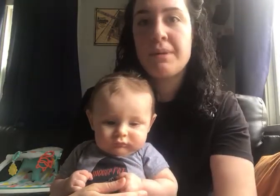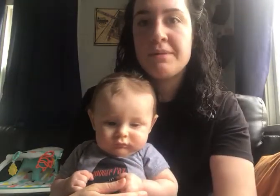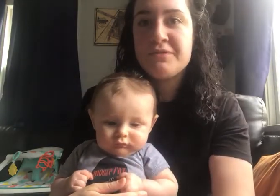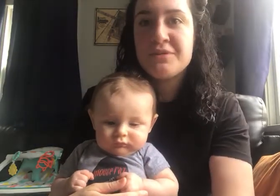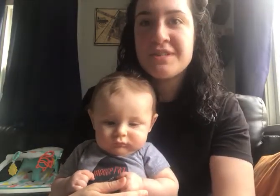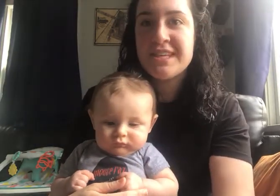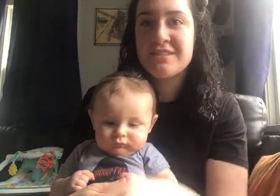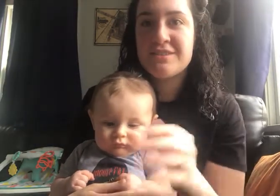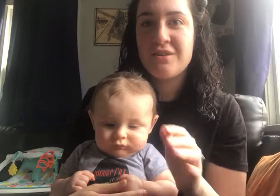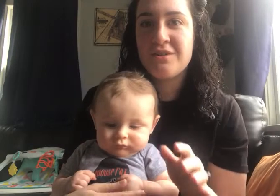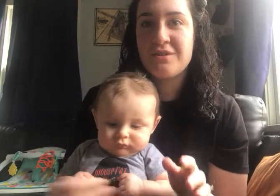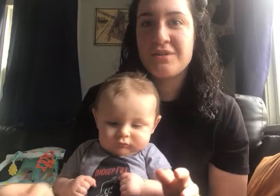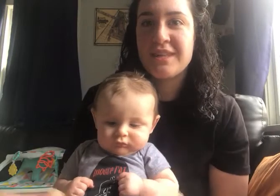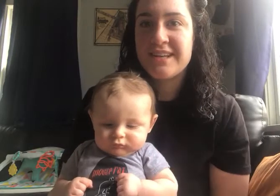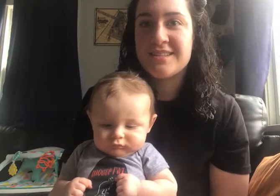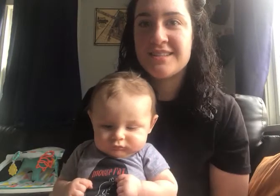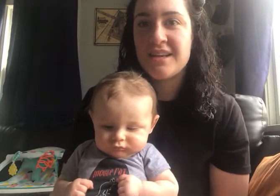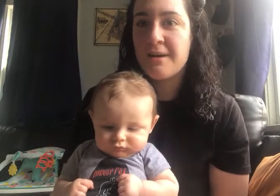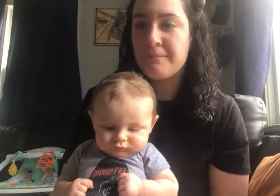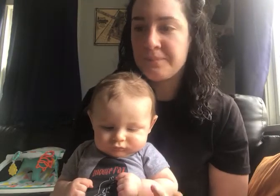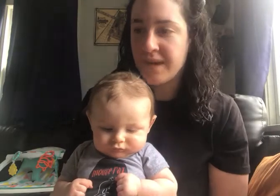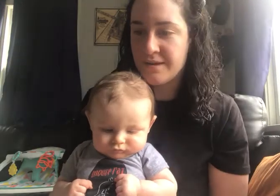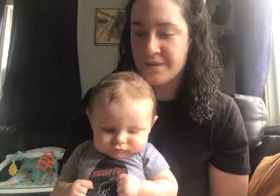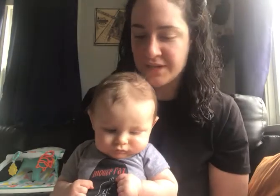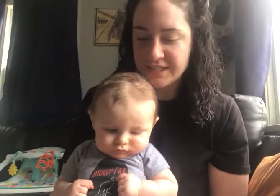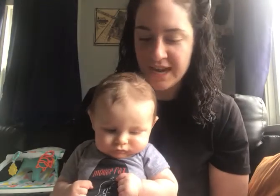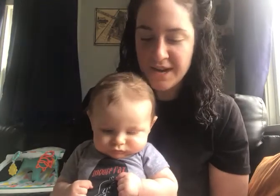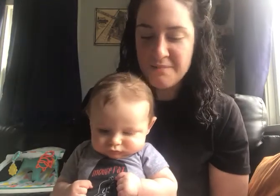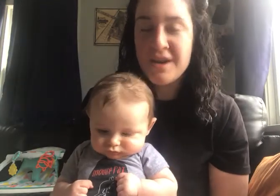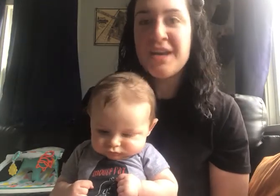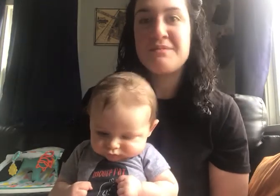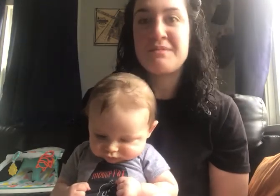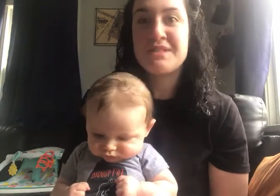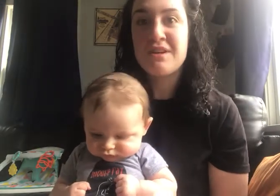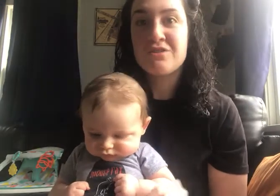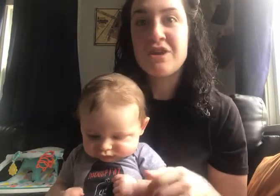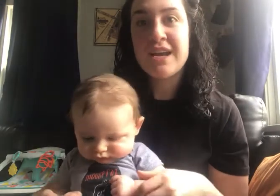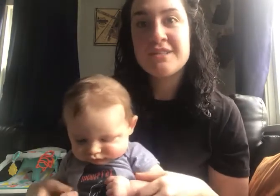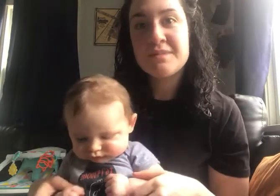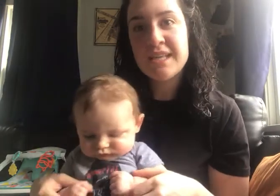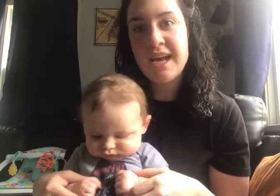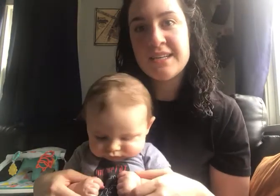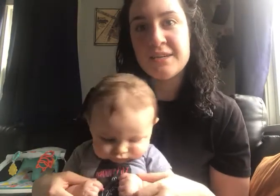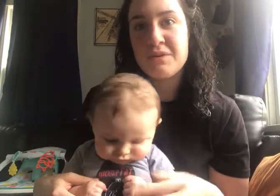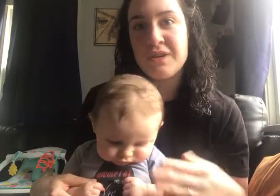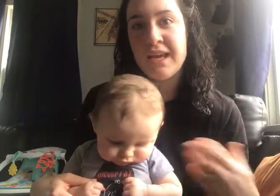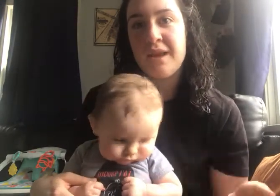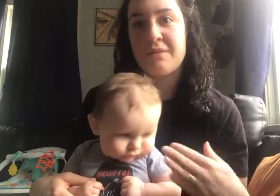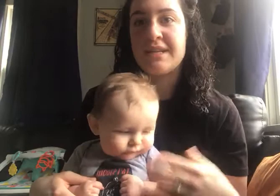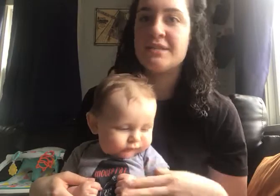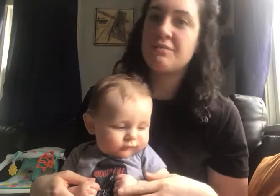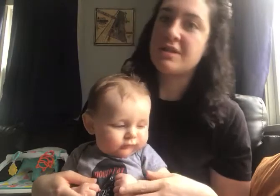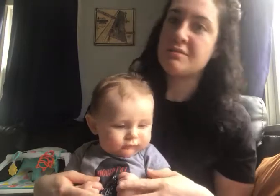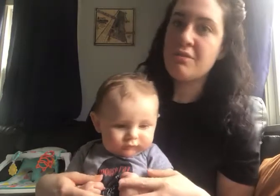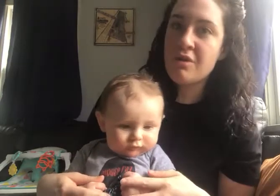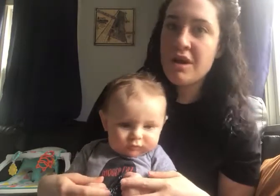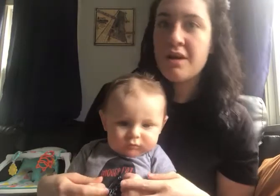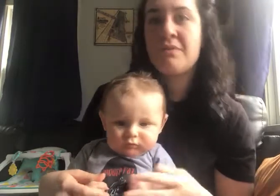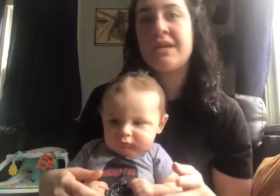baby foods and so that's a good time to maybe start trying some sign to communicate when he wants some more, when